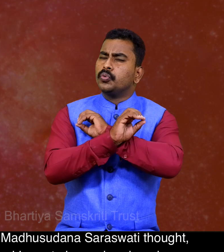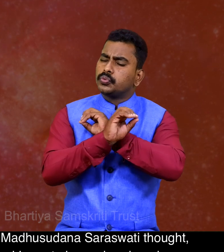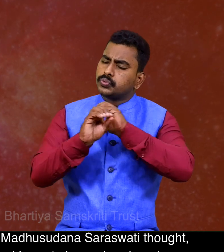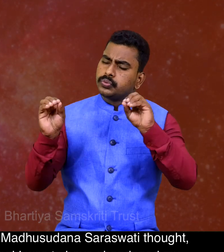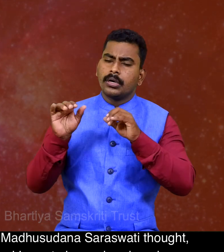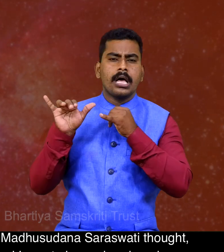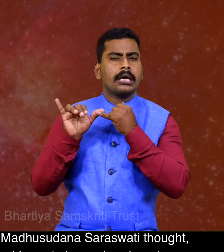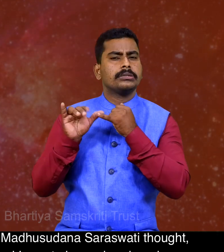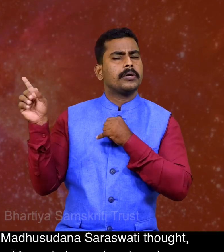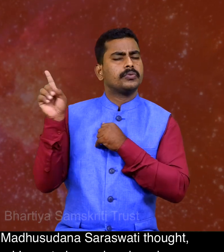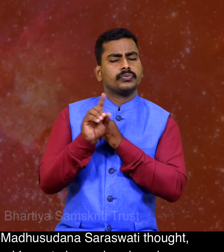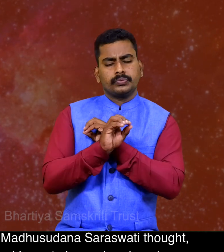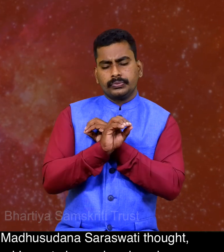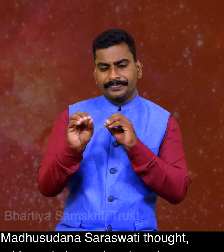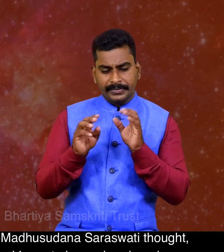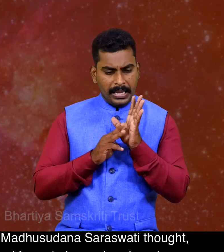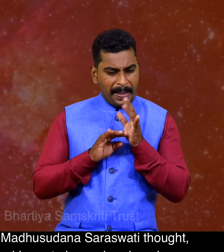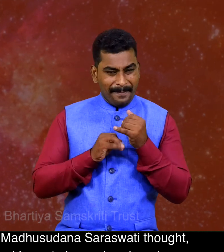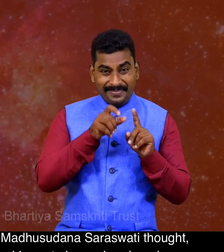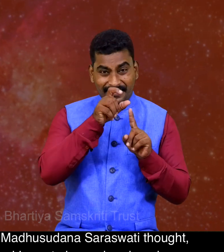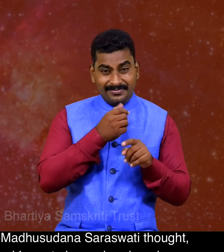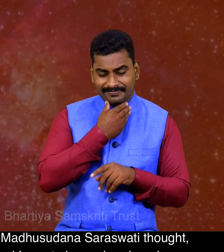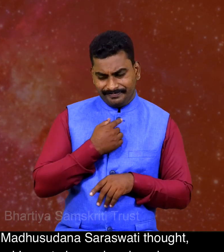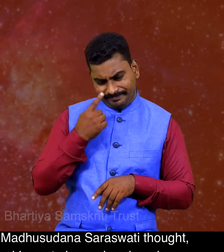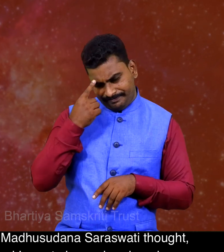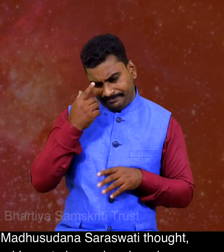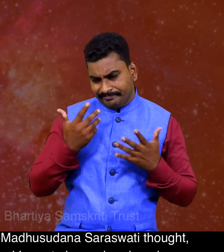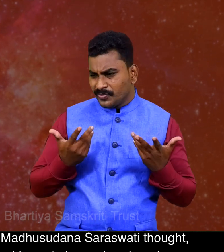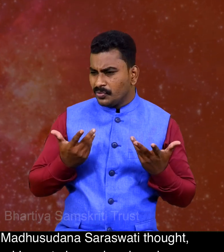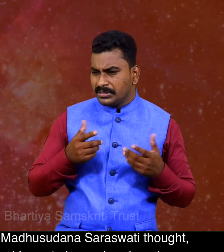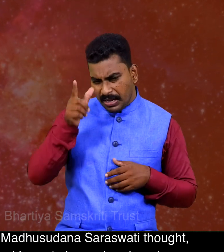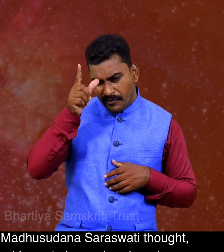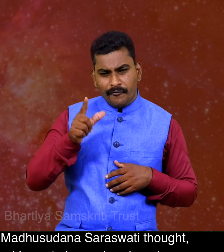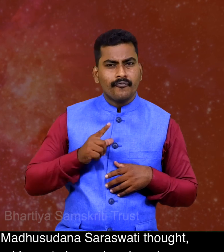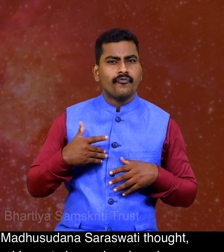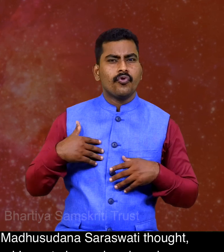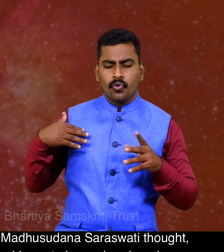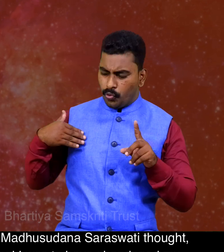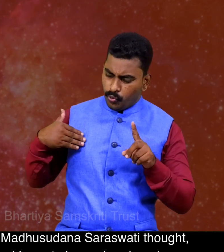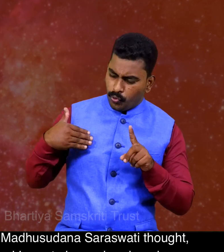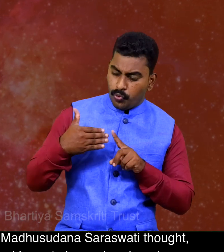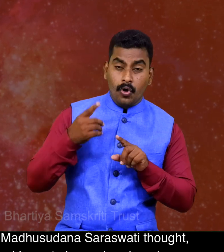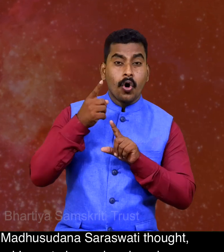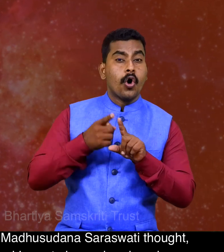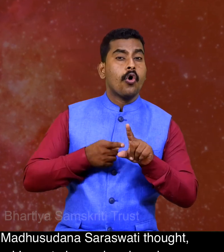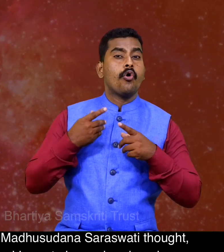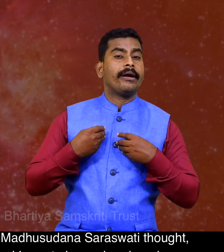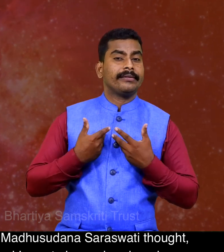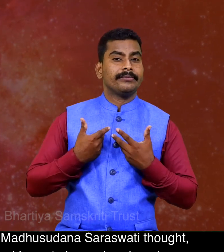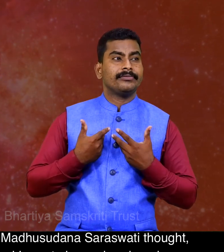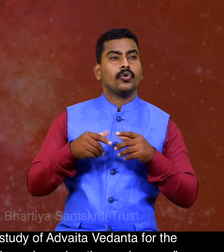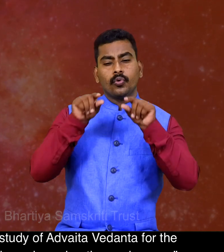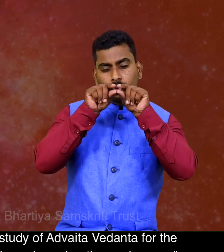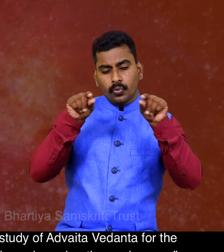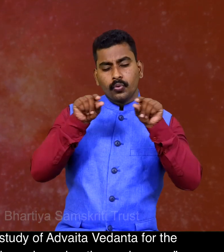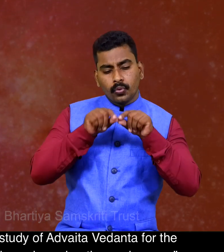Despairing, Madhusudana Saraswati thought, "What a fool I was to have abandoned